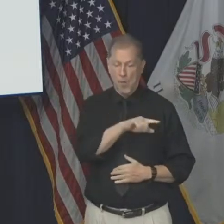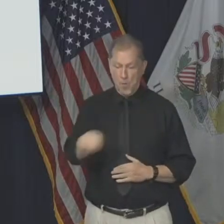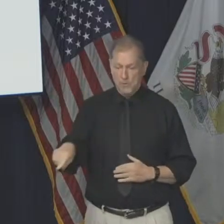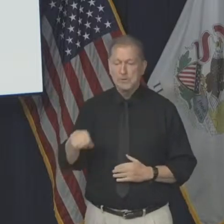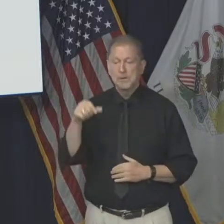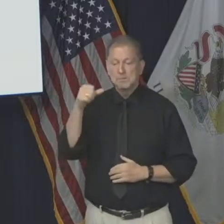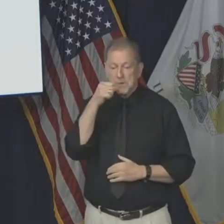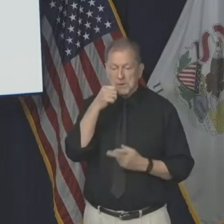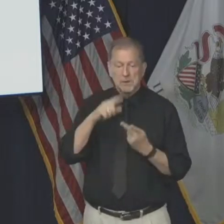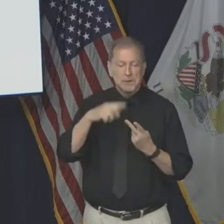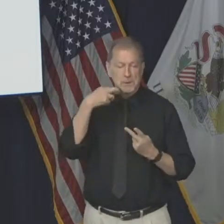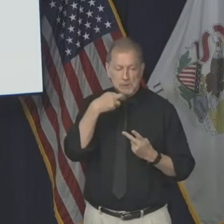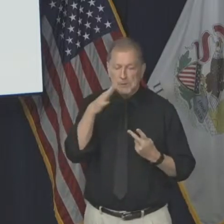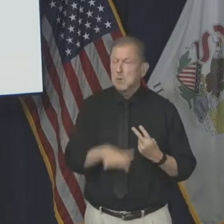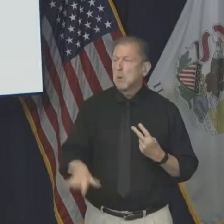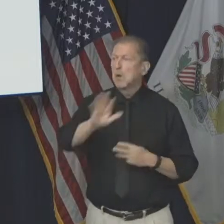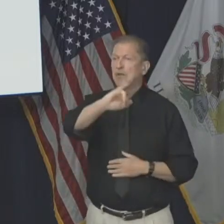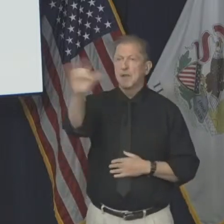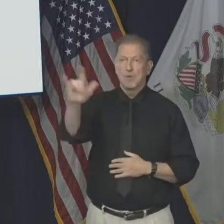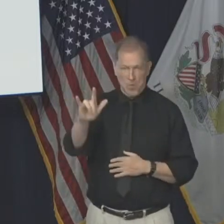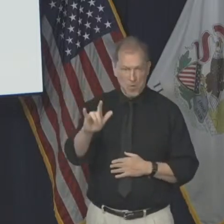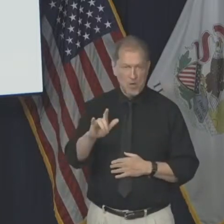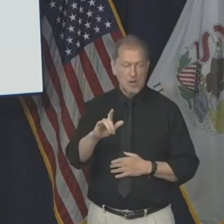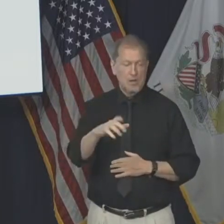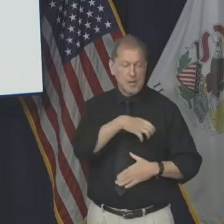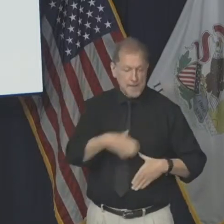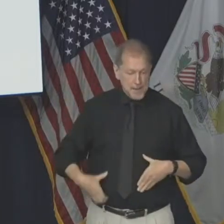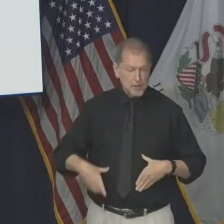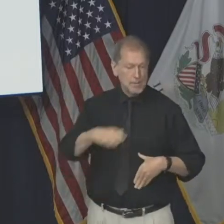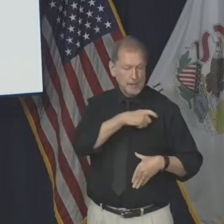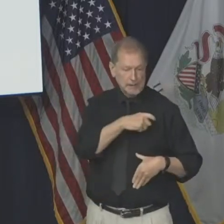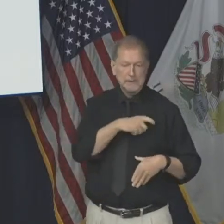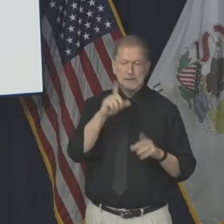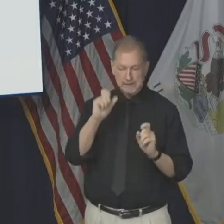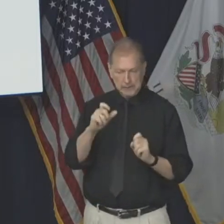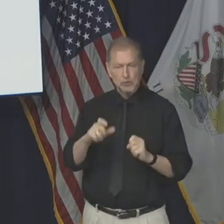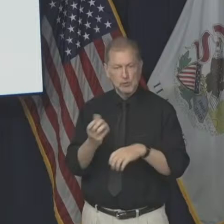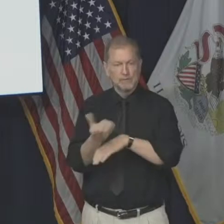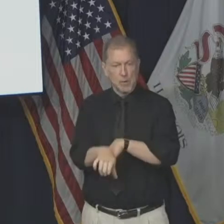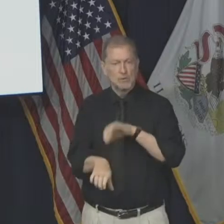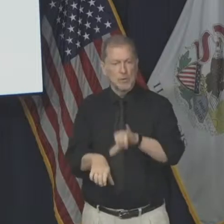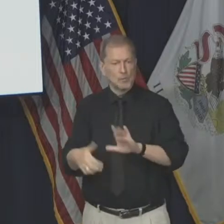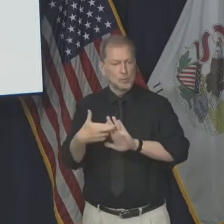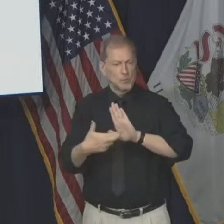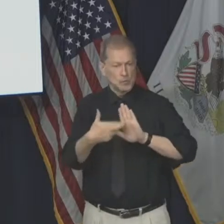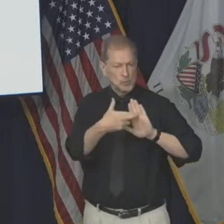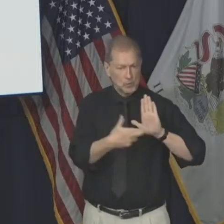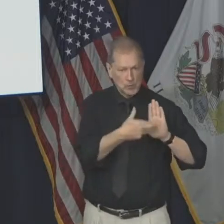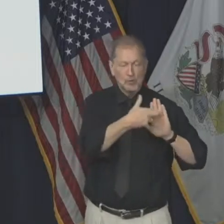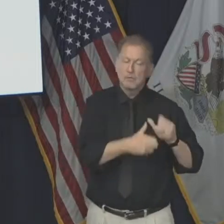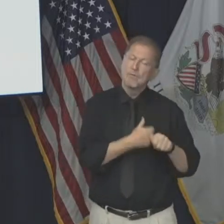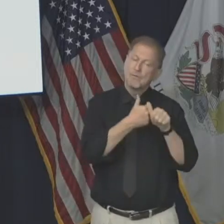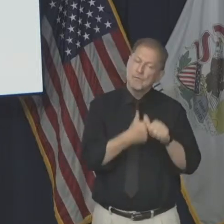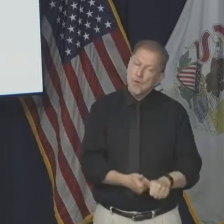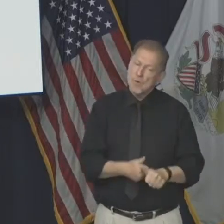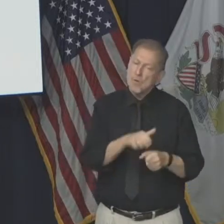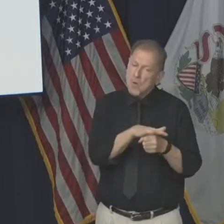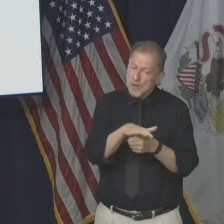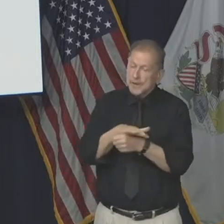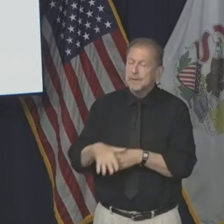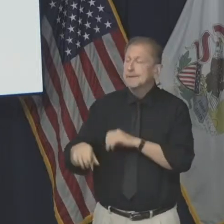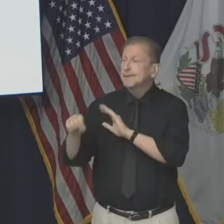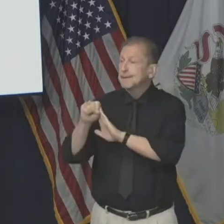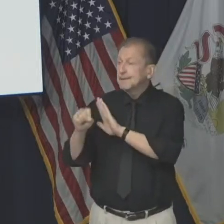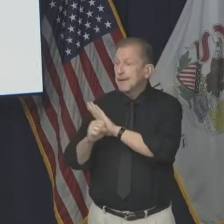why people all across the state, need to stand up and make sure that they're doing everything that they can locally, state's